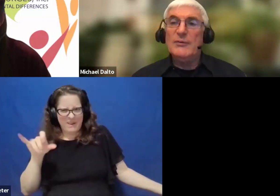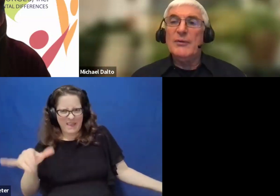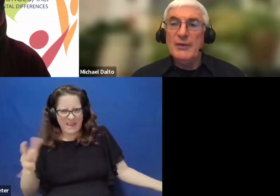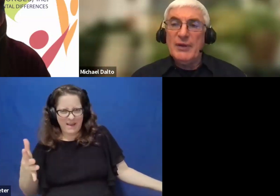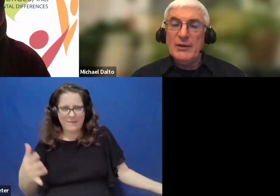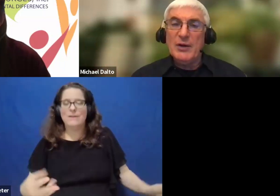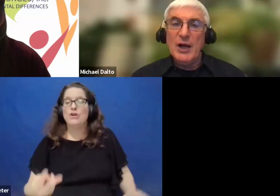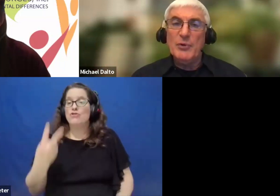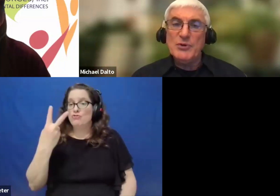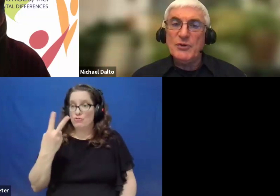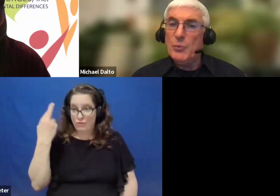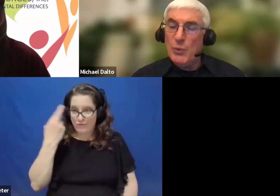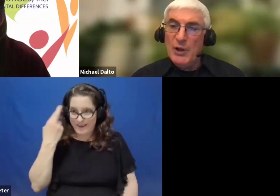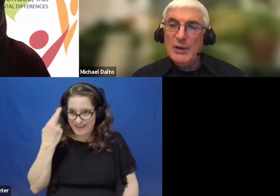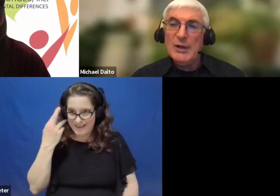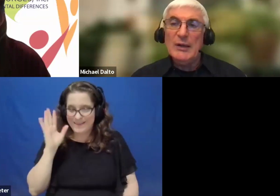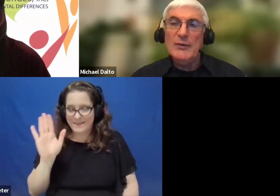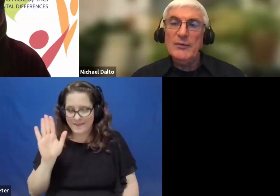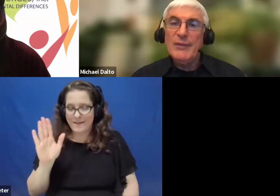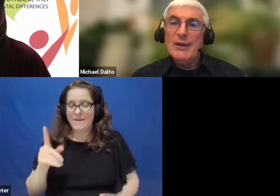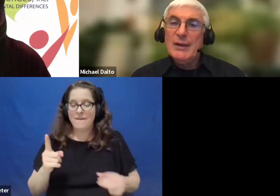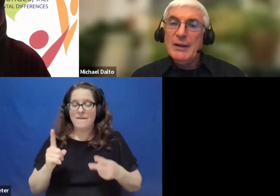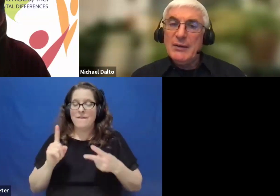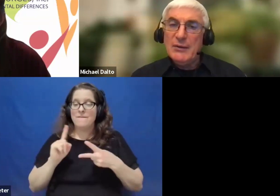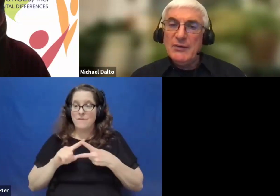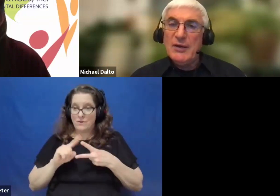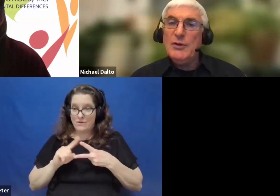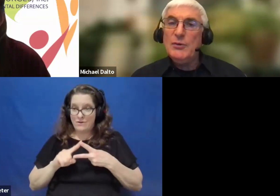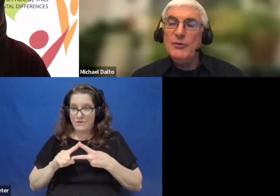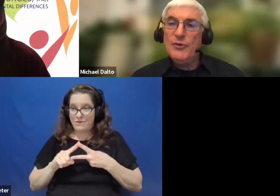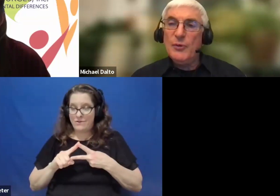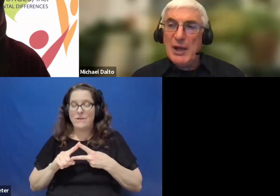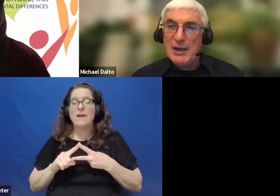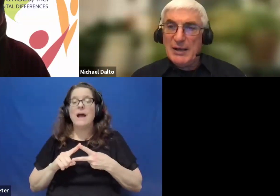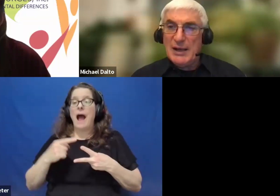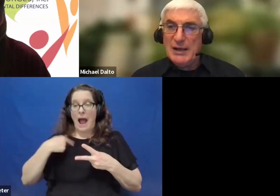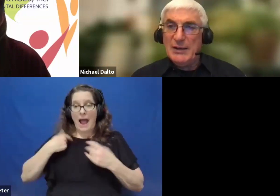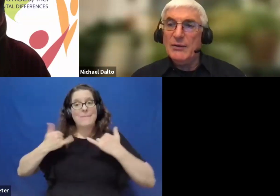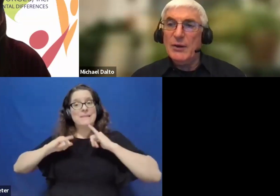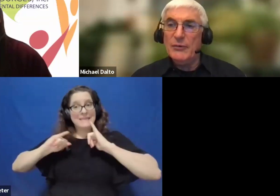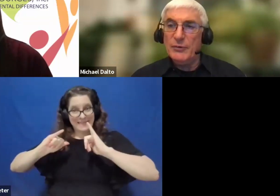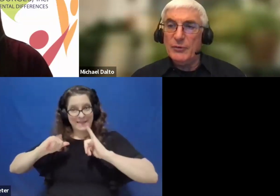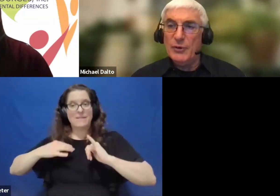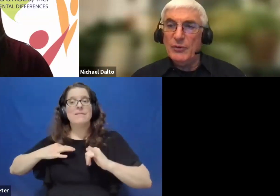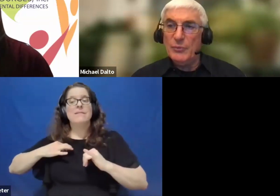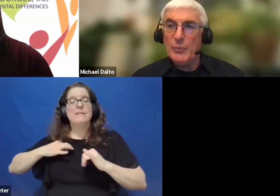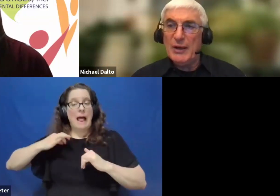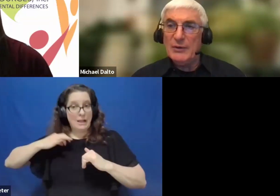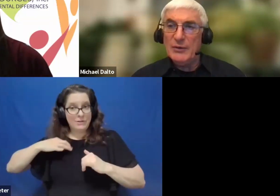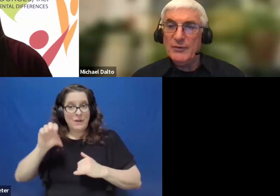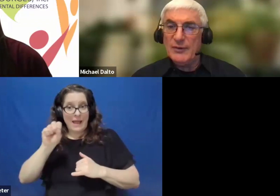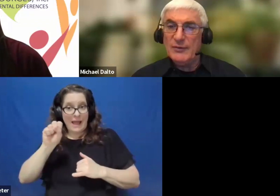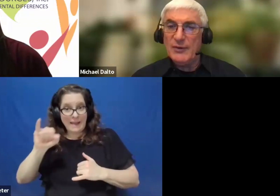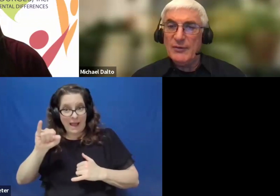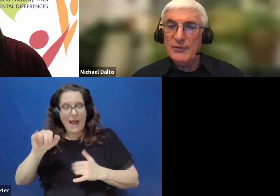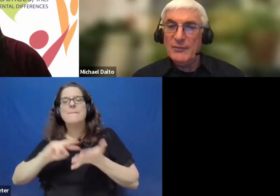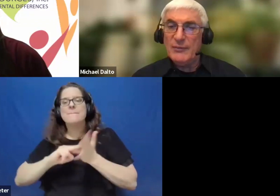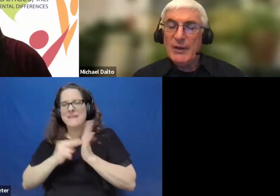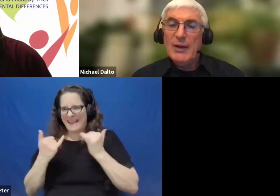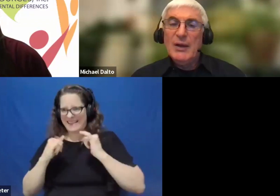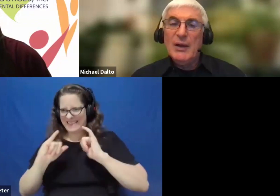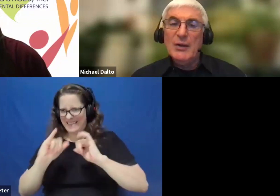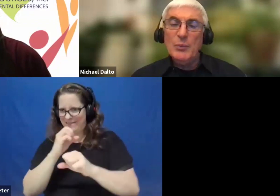things that accomplishes. One is it continues the Medicaid, also known as medical